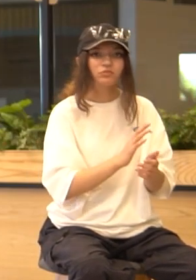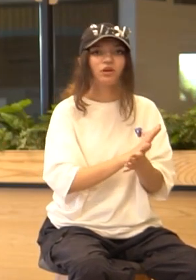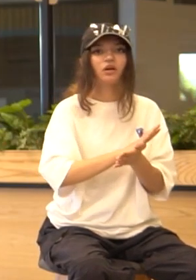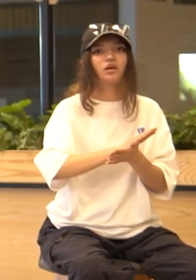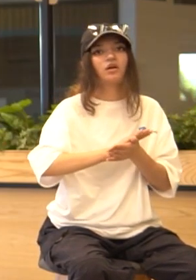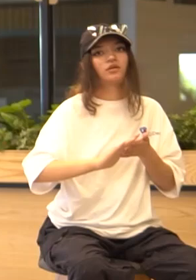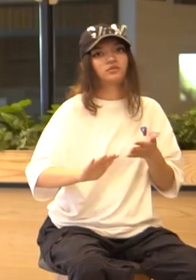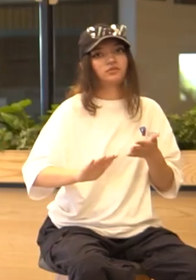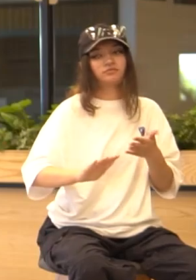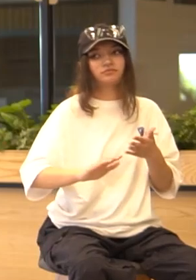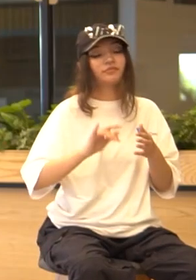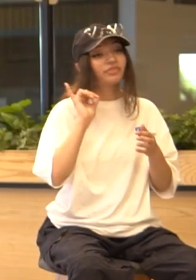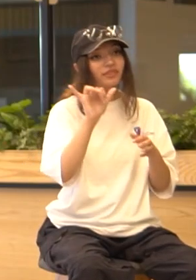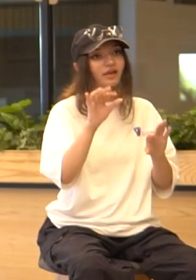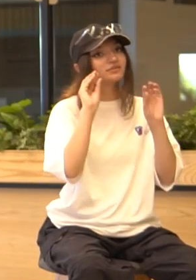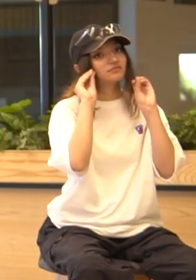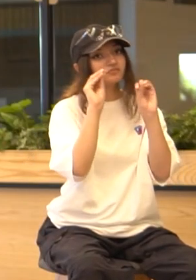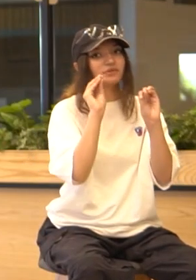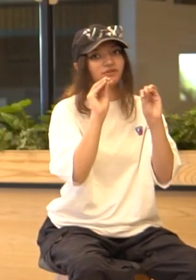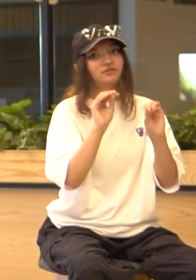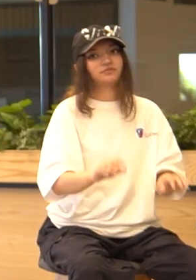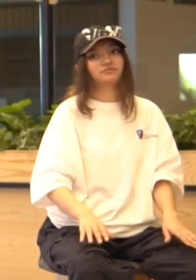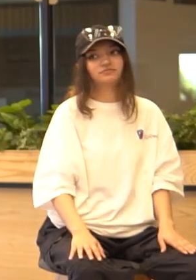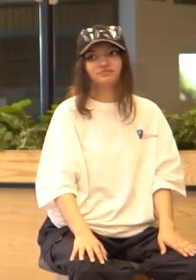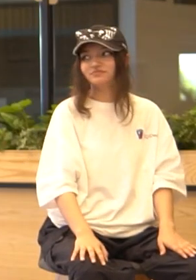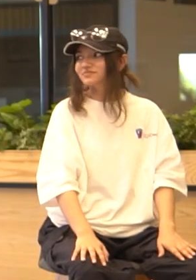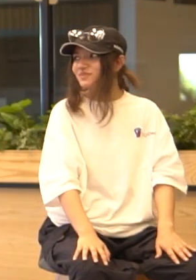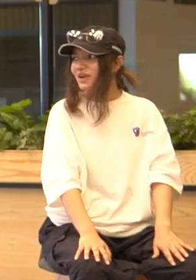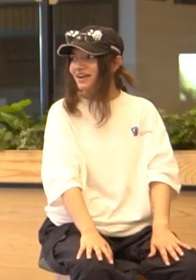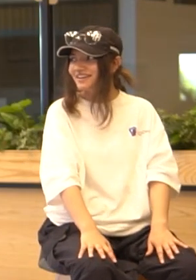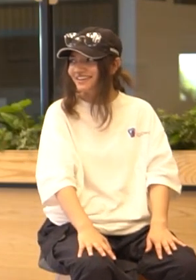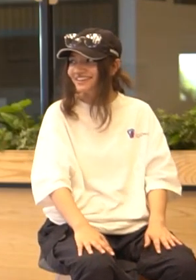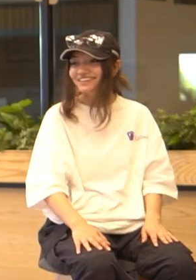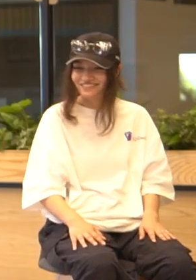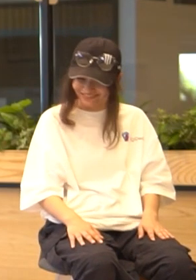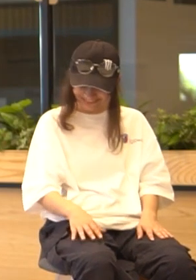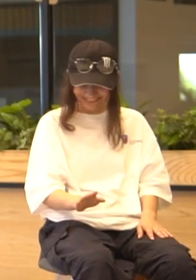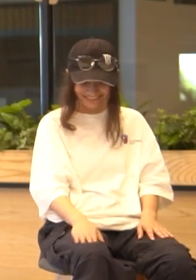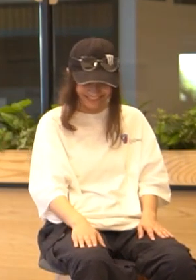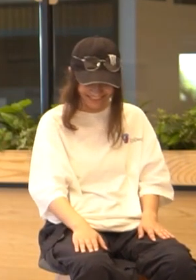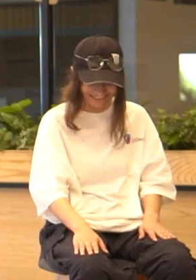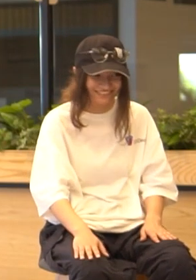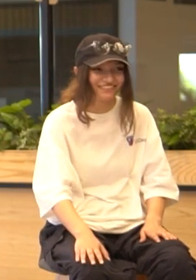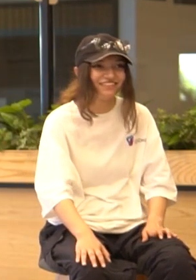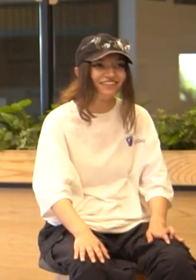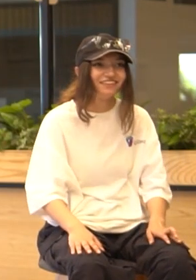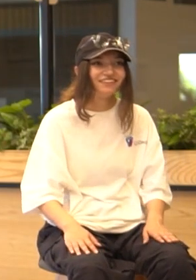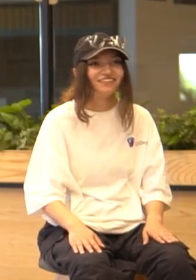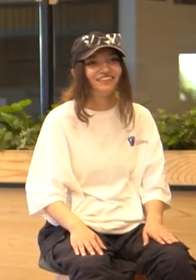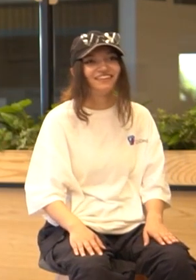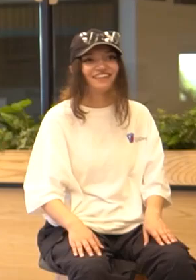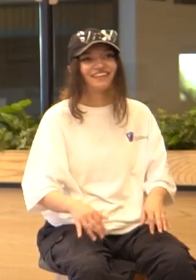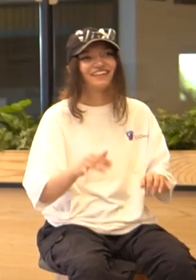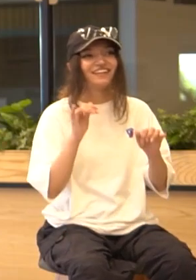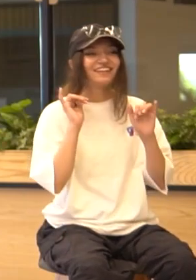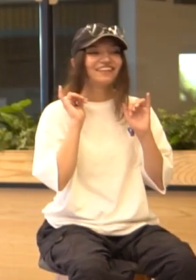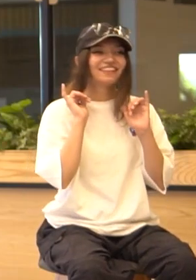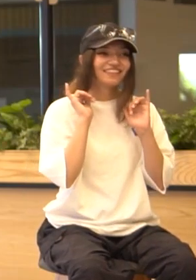And that's going to save your ass. Sorry. But yeah, so apart from